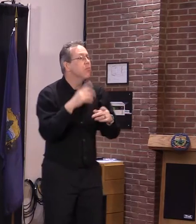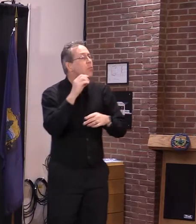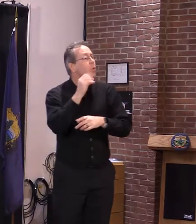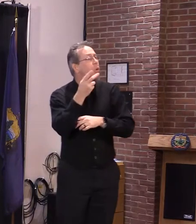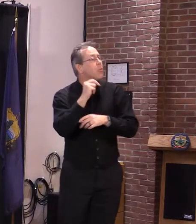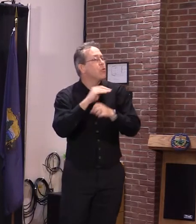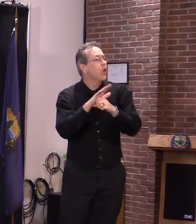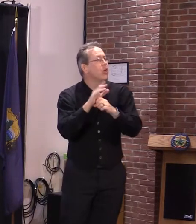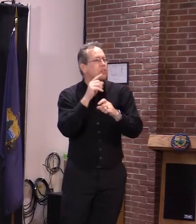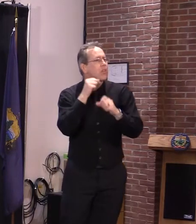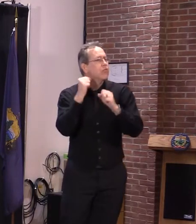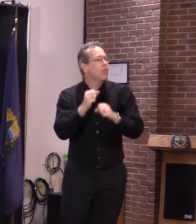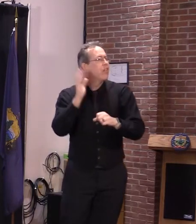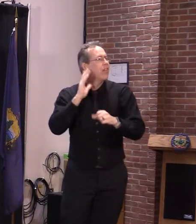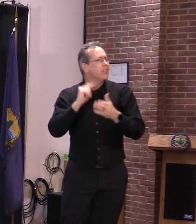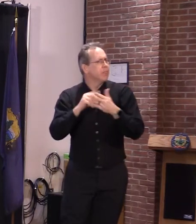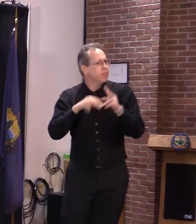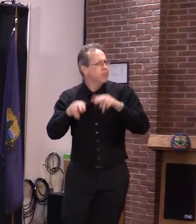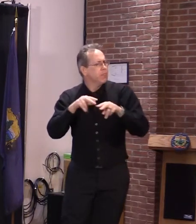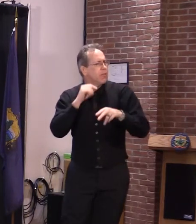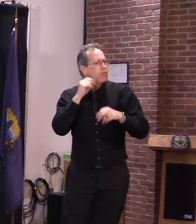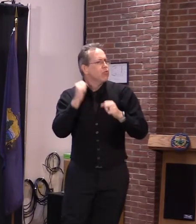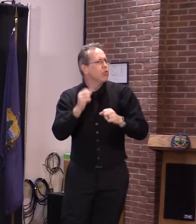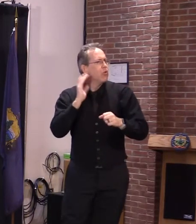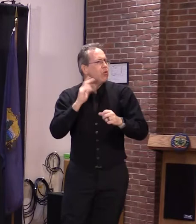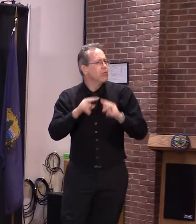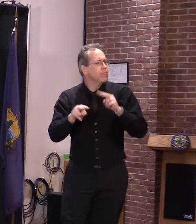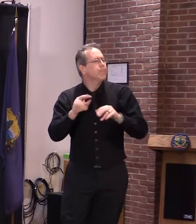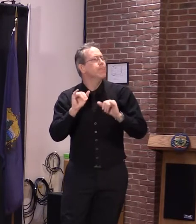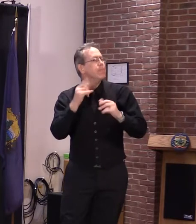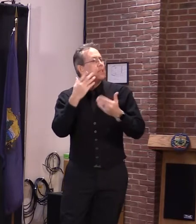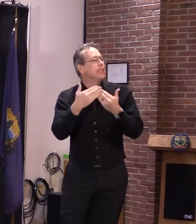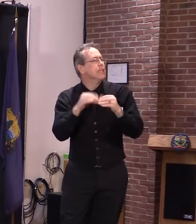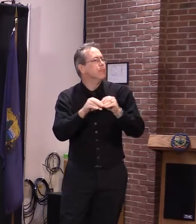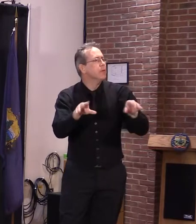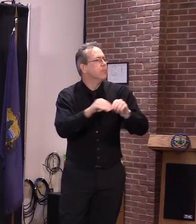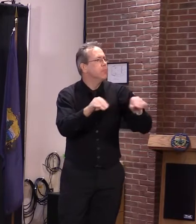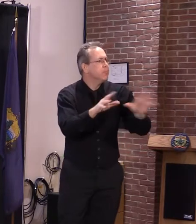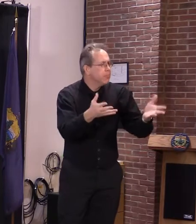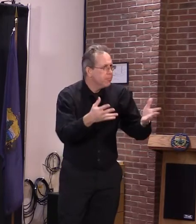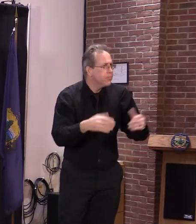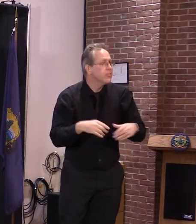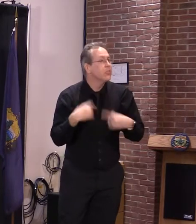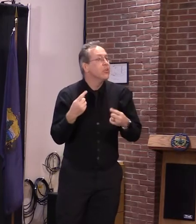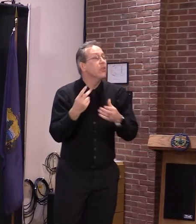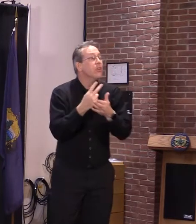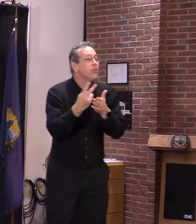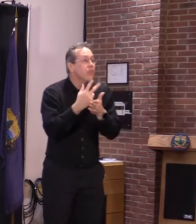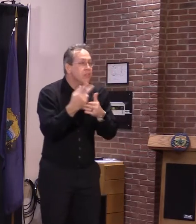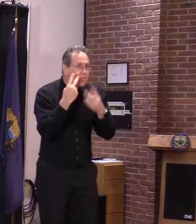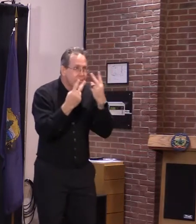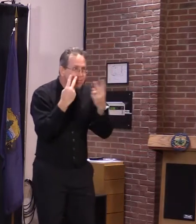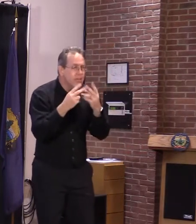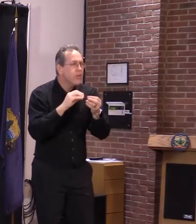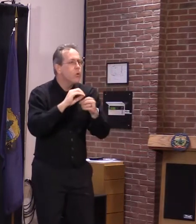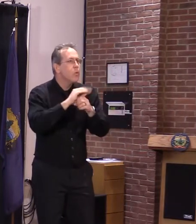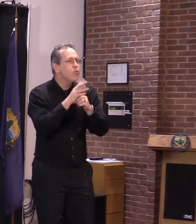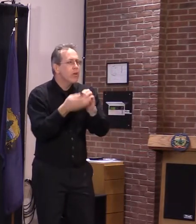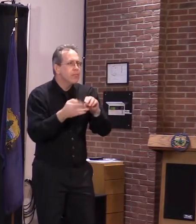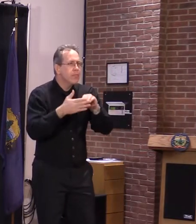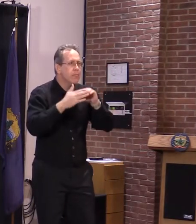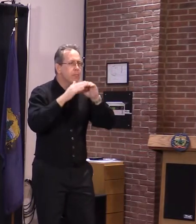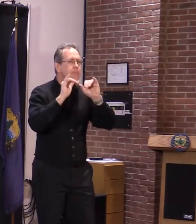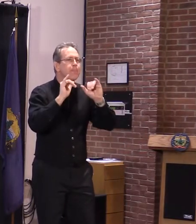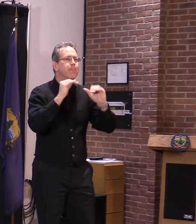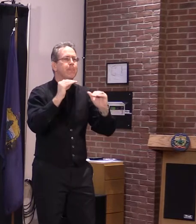higher until maybe 2 or 3 weeks from now, once cases have come down. But we also have to be mindful that a lot of the fatalities that we've been seeing in the month